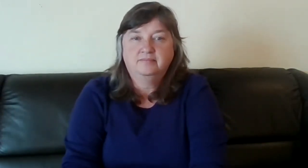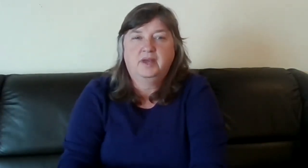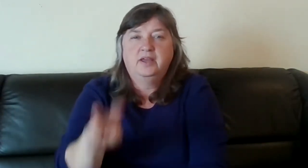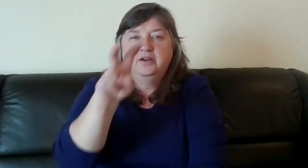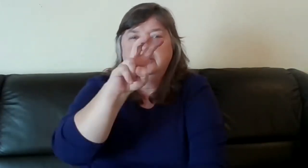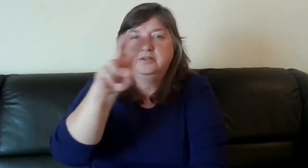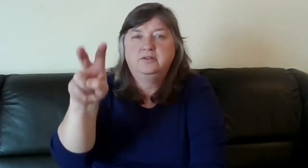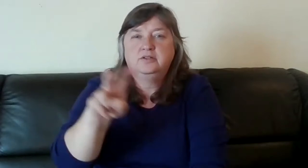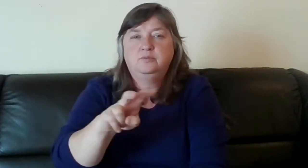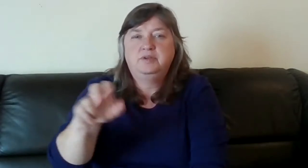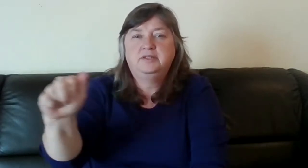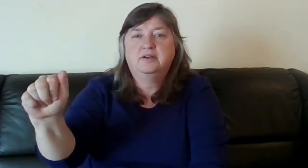I encourage you to do pizza.